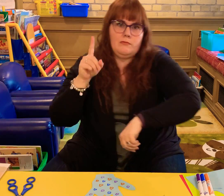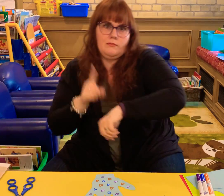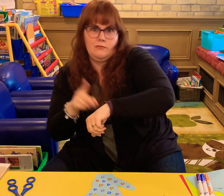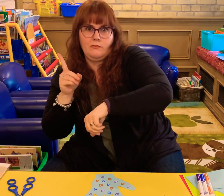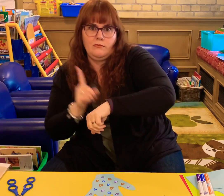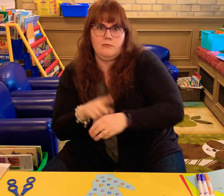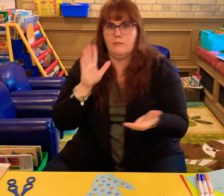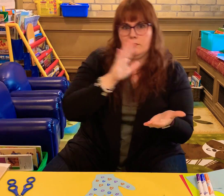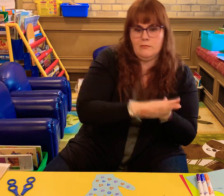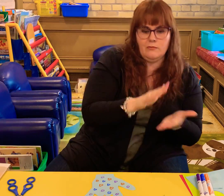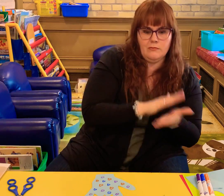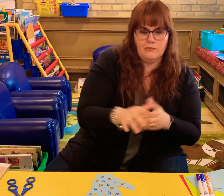so so so